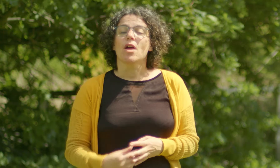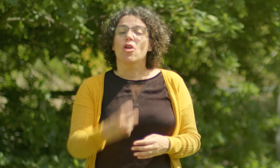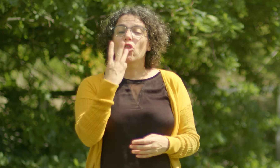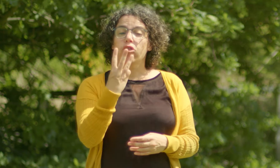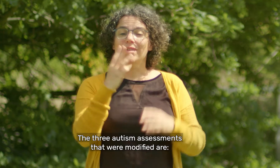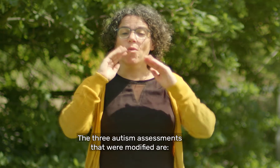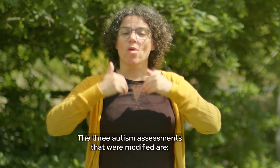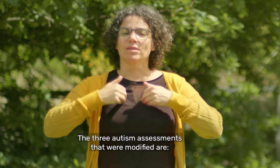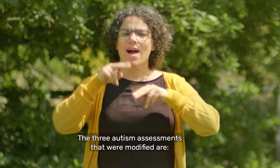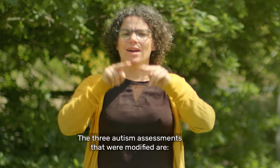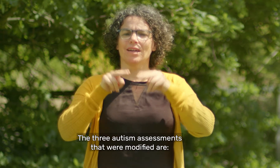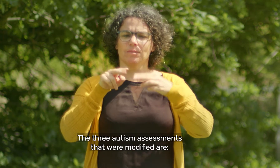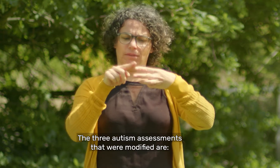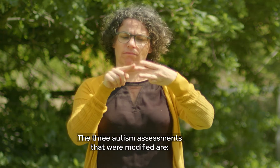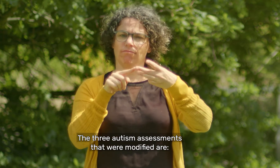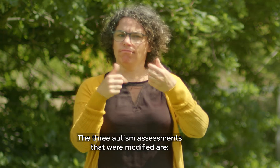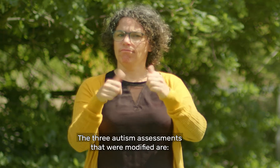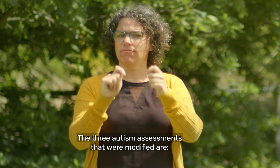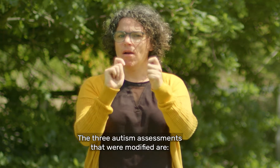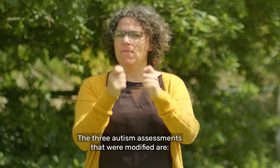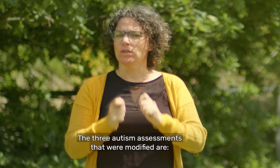The 3 autism assessments that were modified are